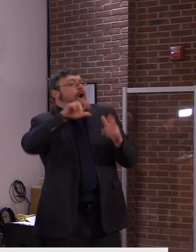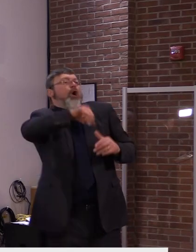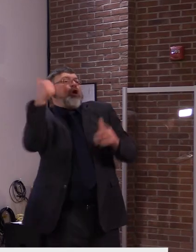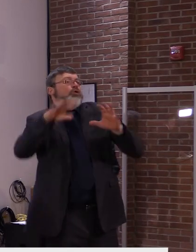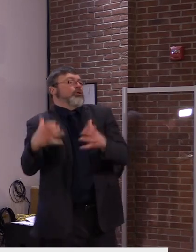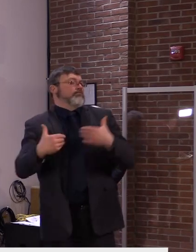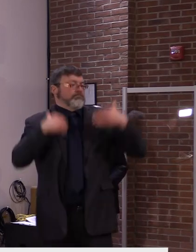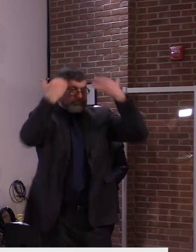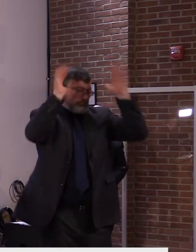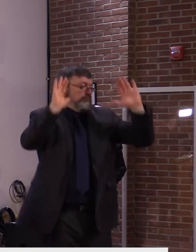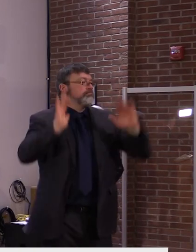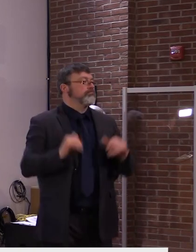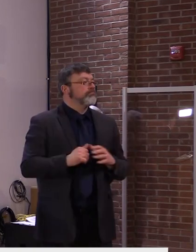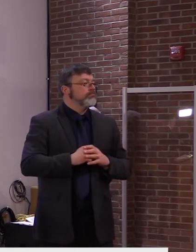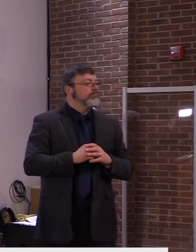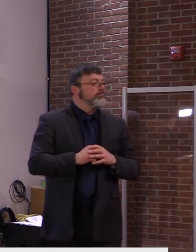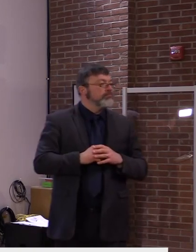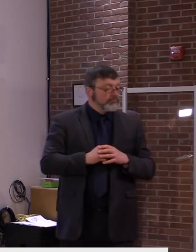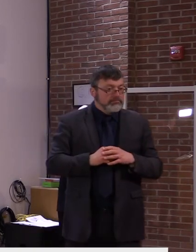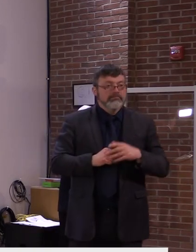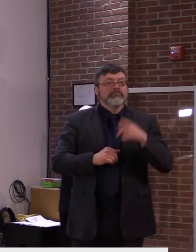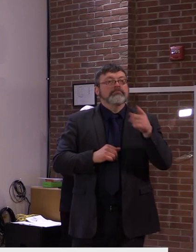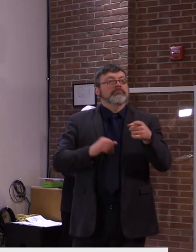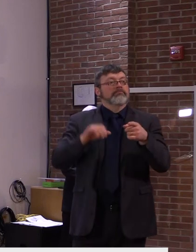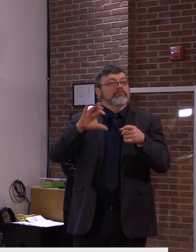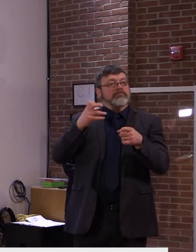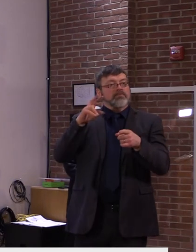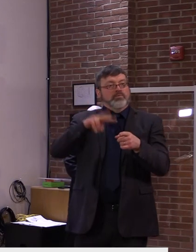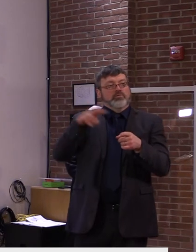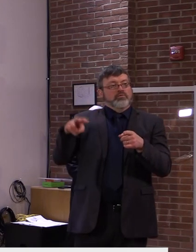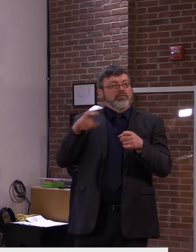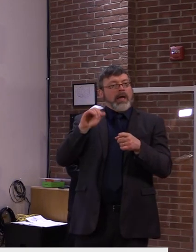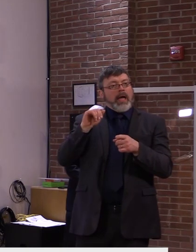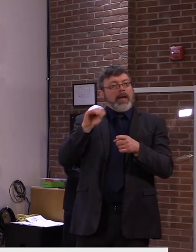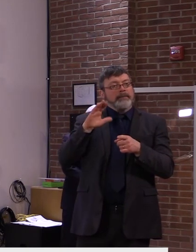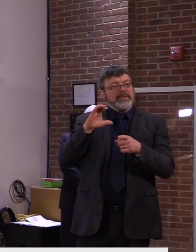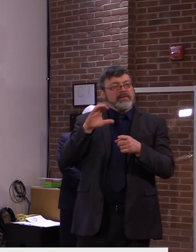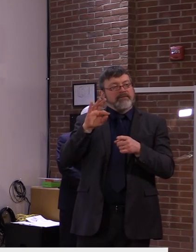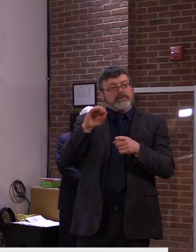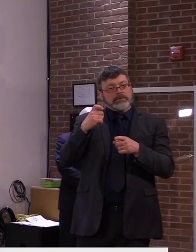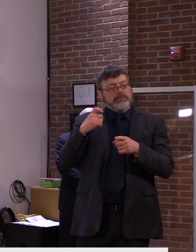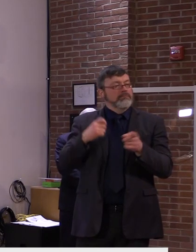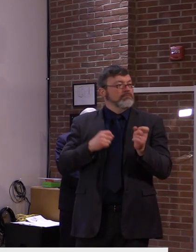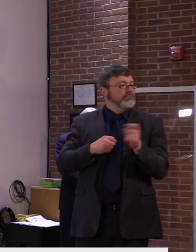Governor, the Senate, it was introduced into the Senate anyway, the bill,